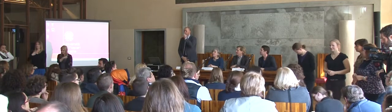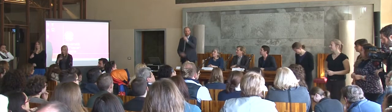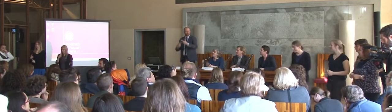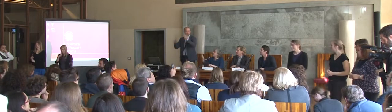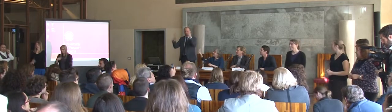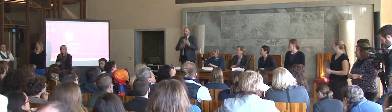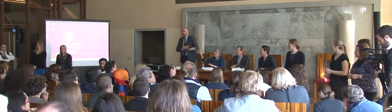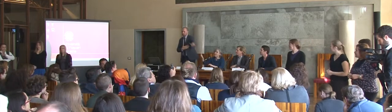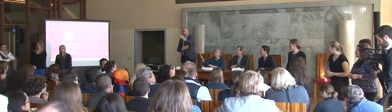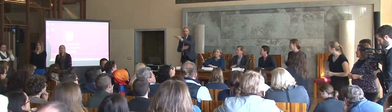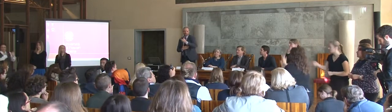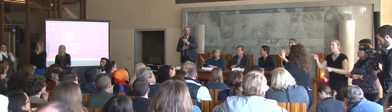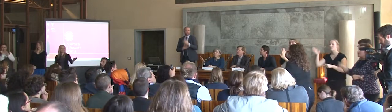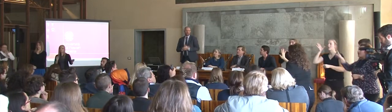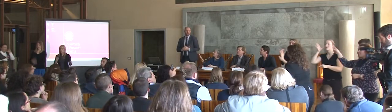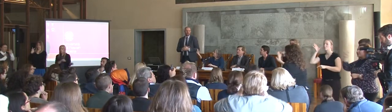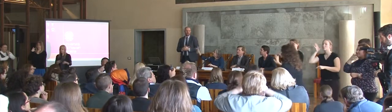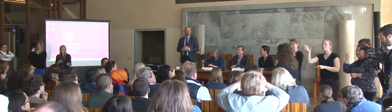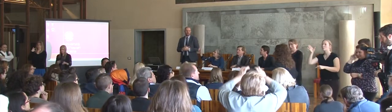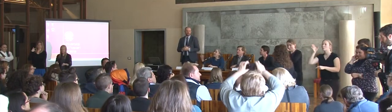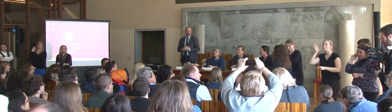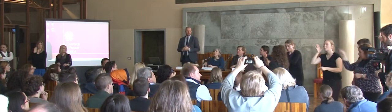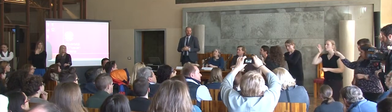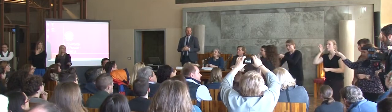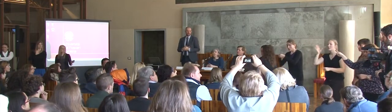So it will be translated into